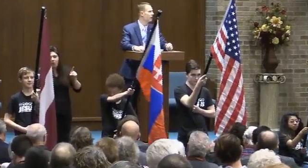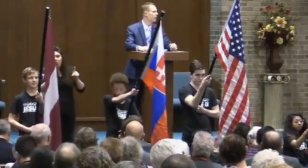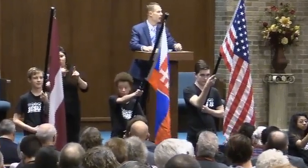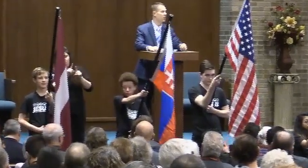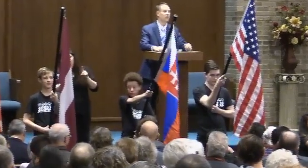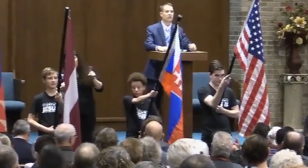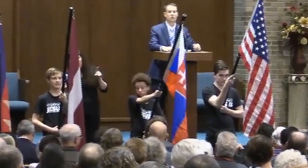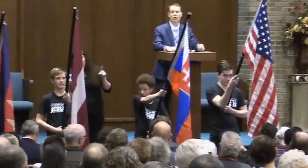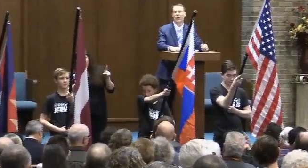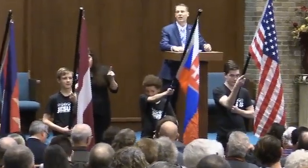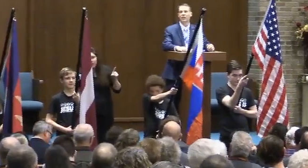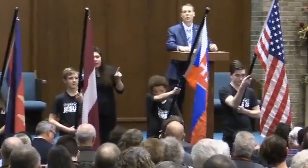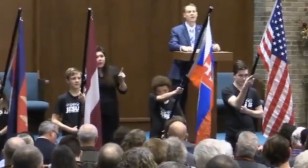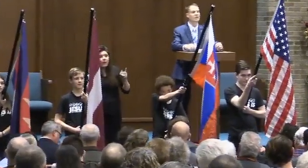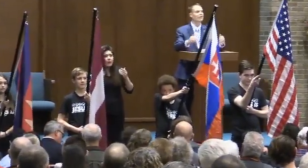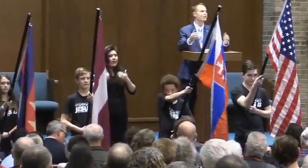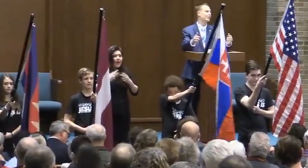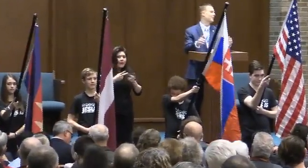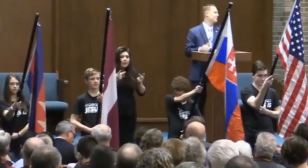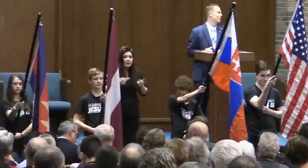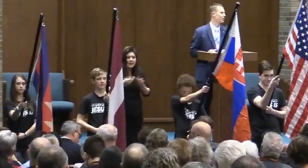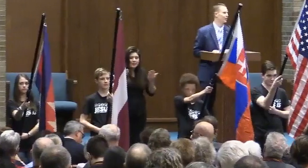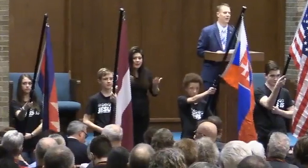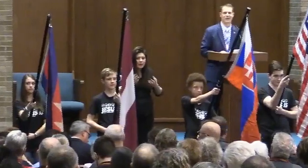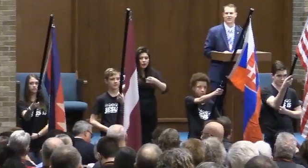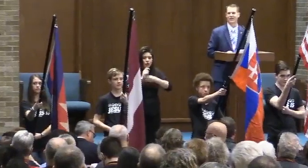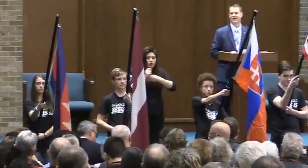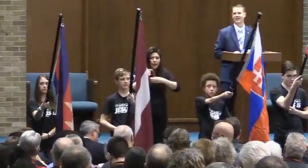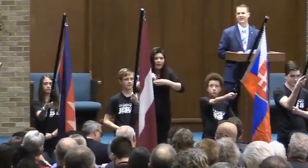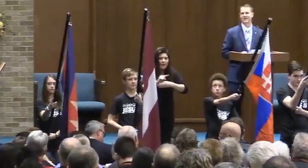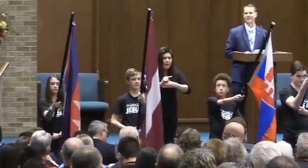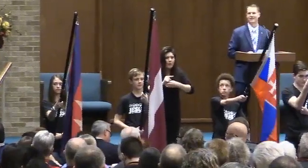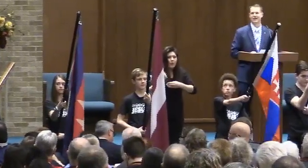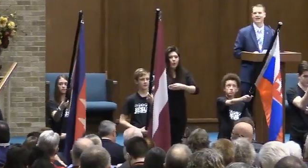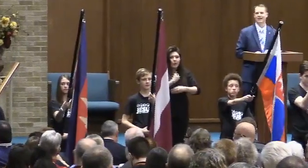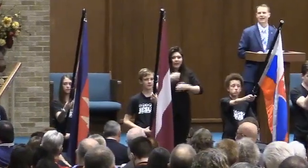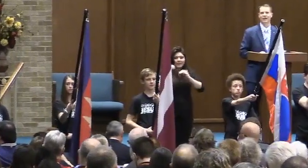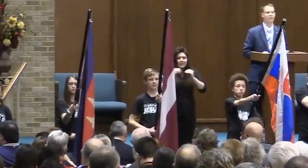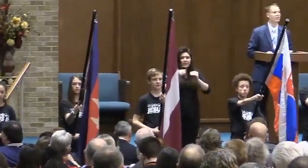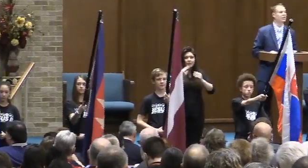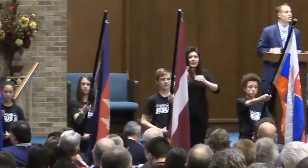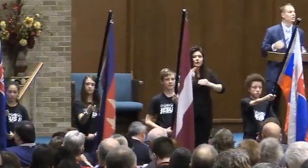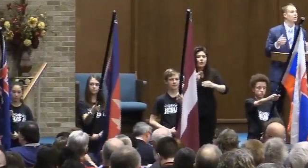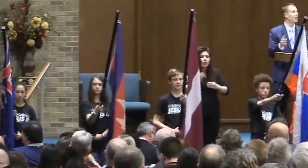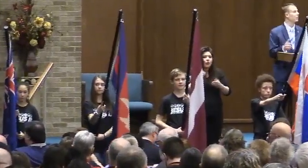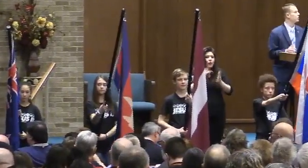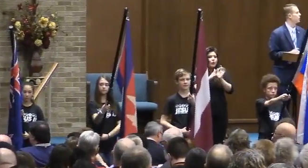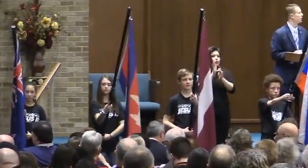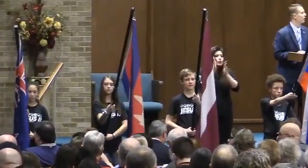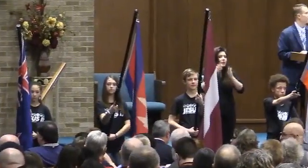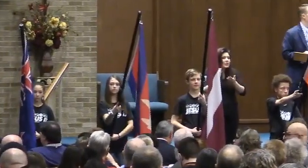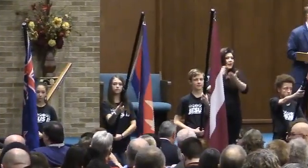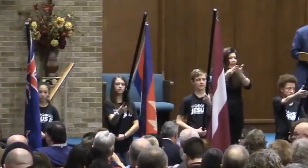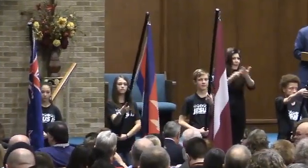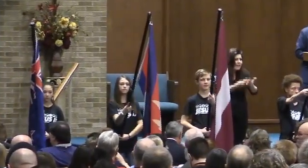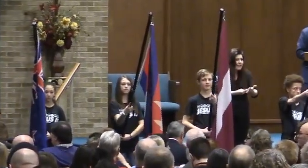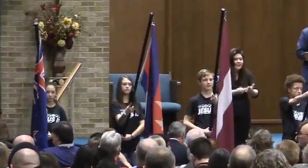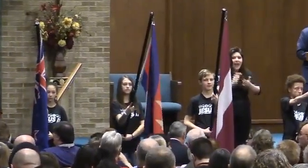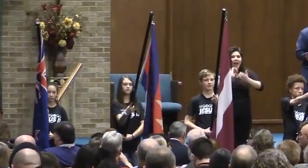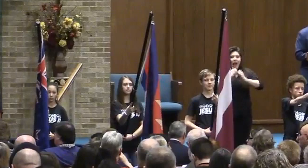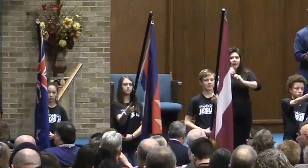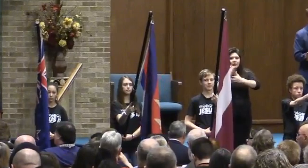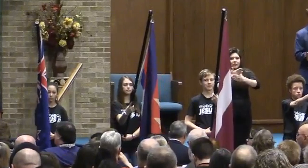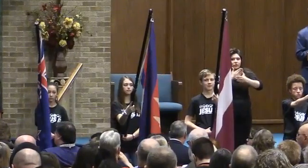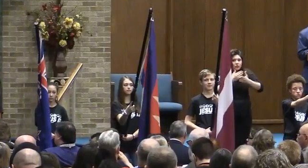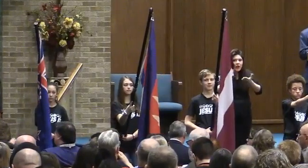place, a place to train them. We teach them historical Christian evidences. We teach them how to share the gospel.